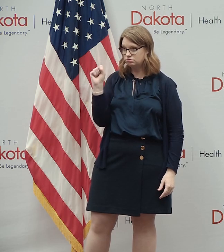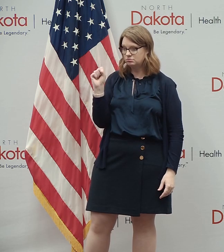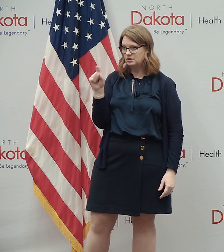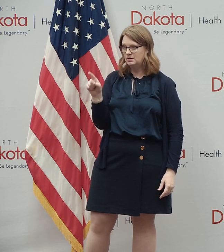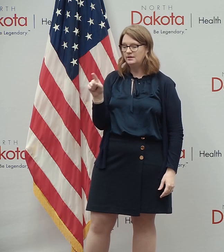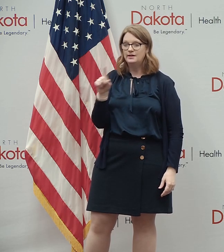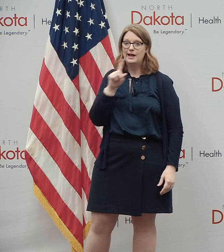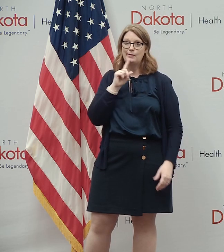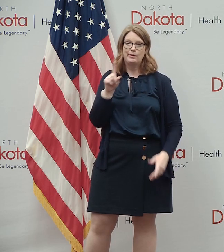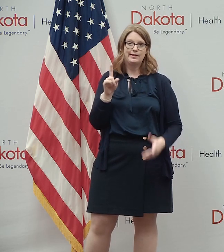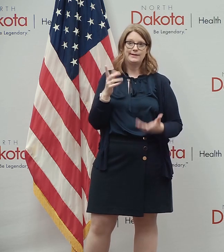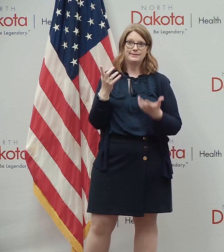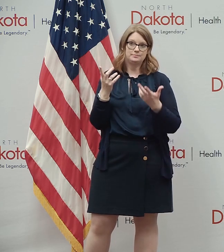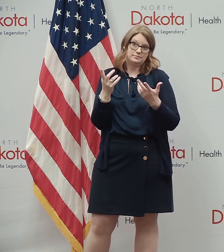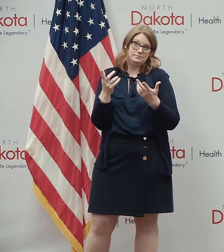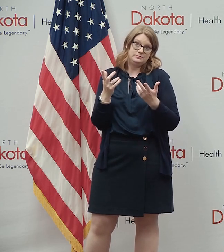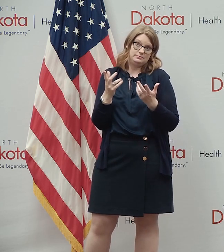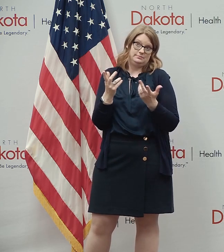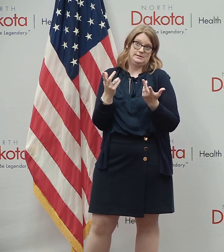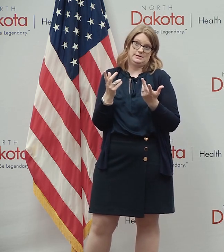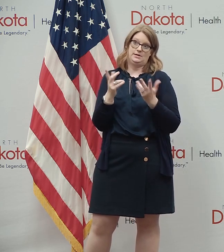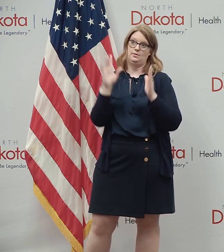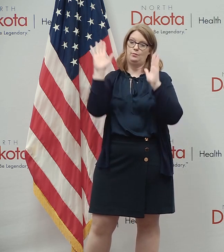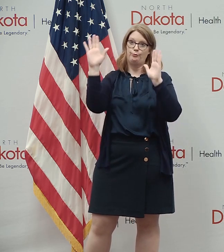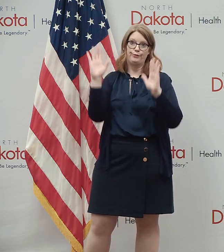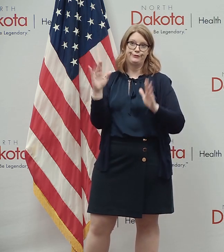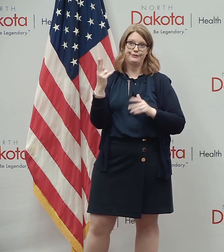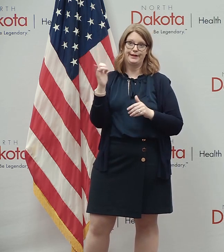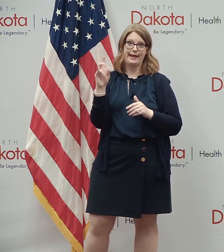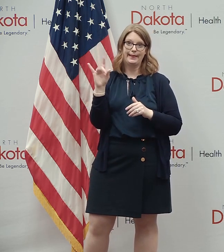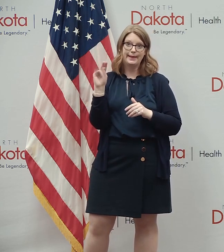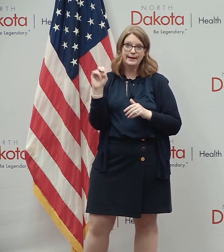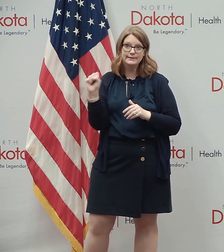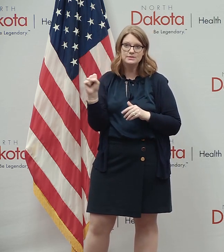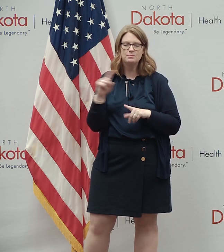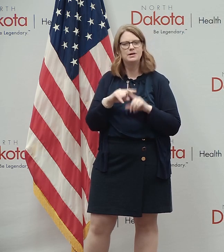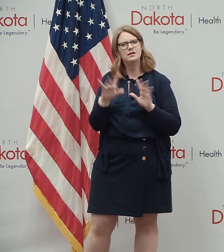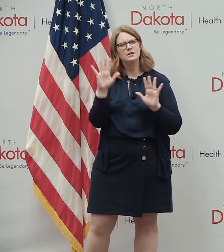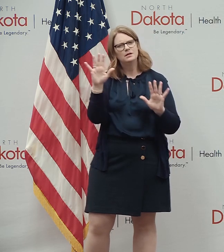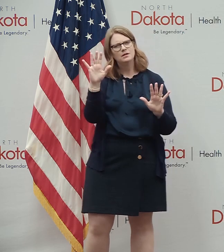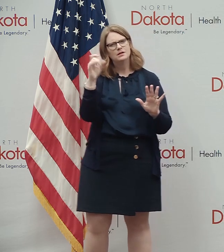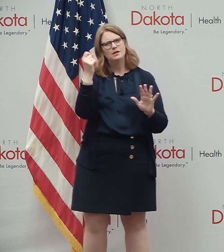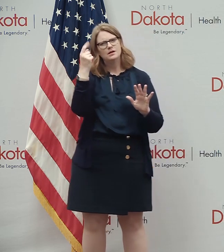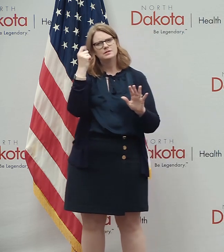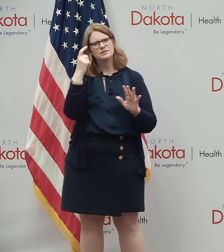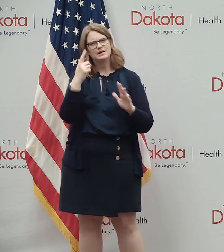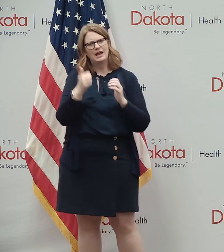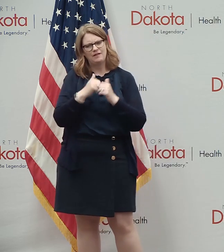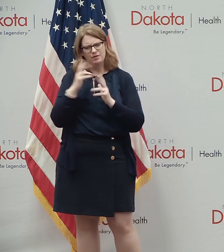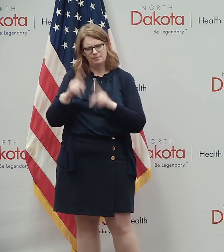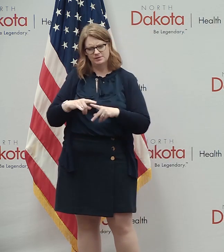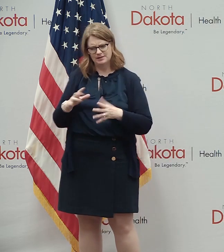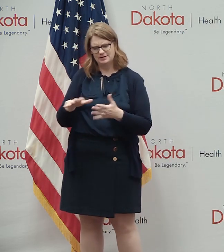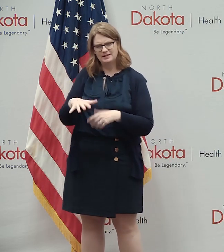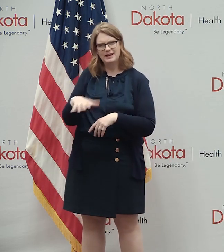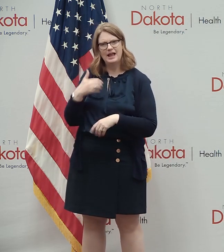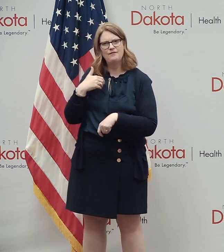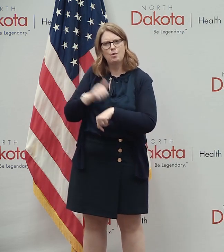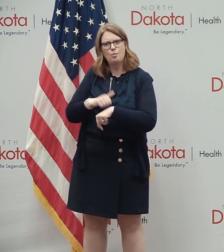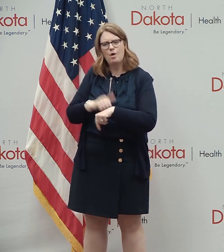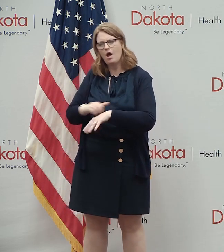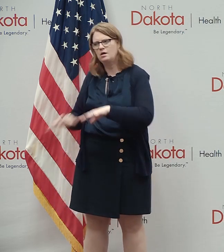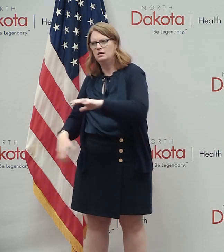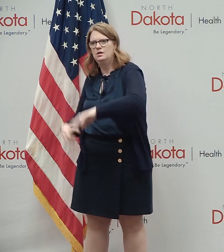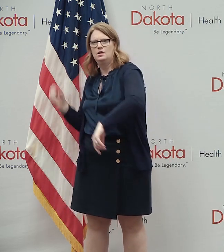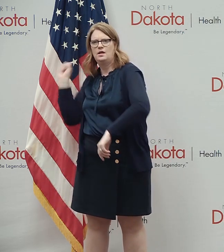great headlines. But we need to understand that for every person that has picked up a rock and thrown it, there are probably